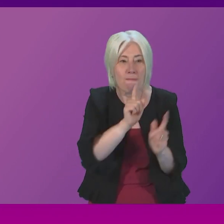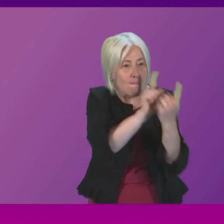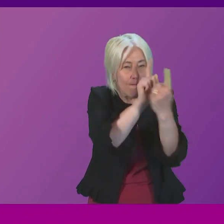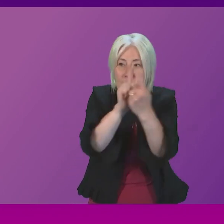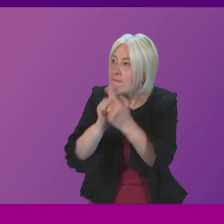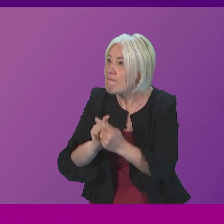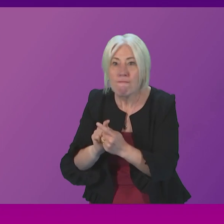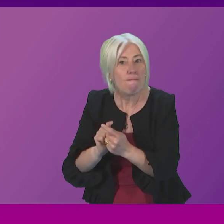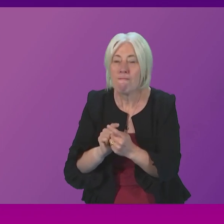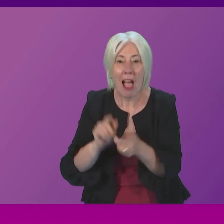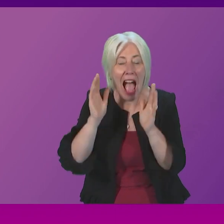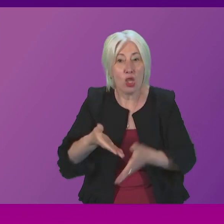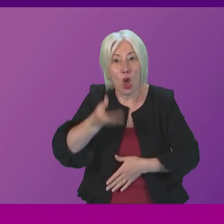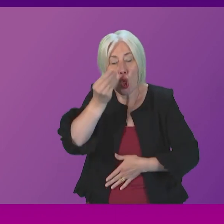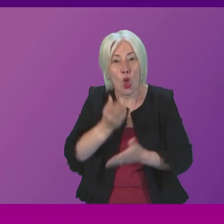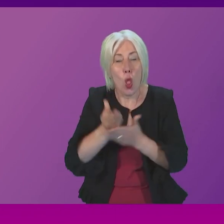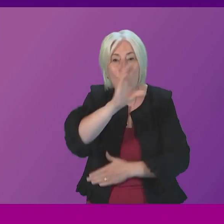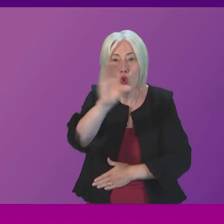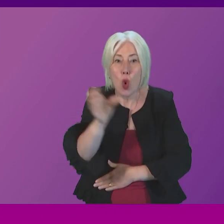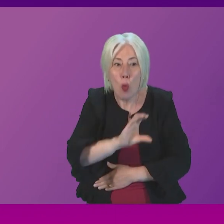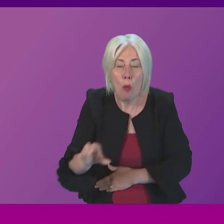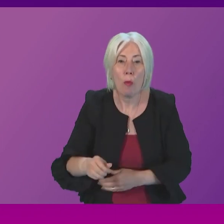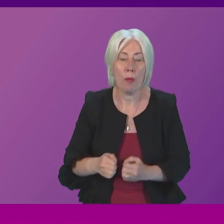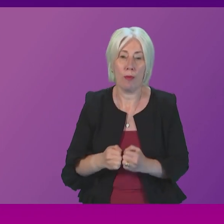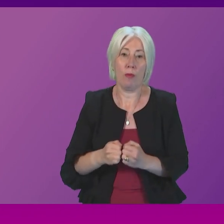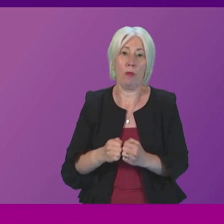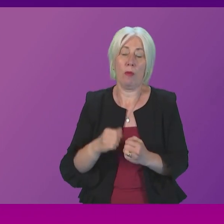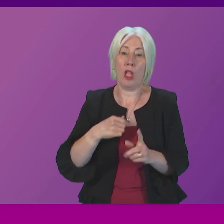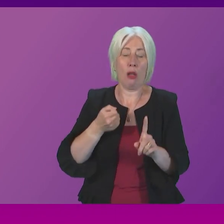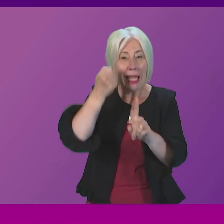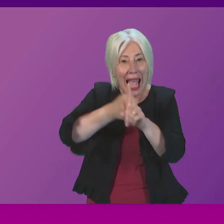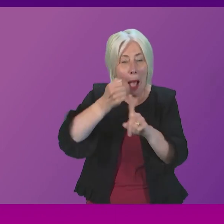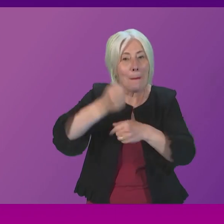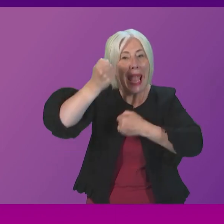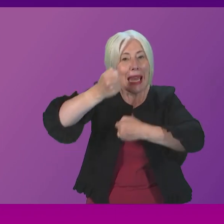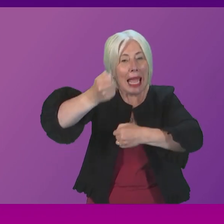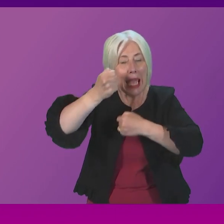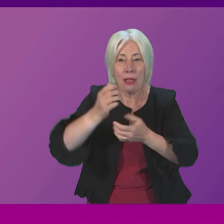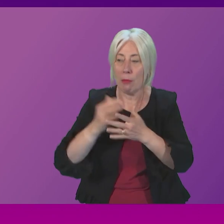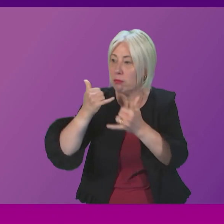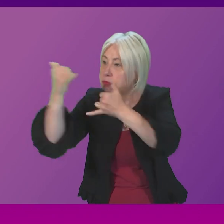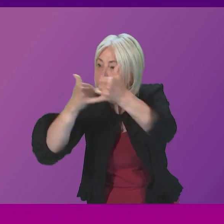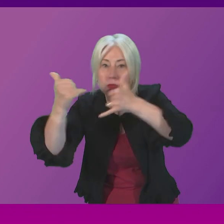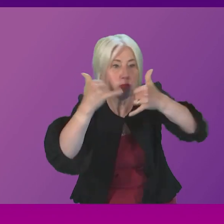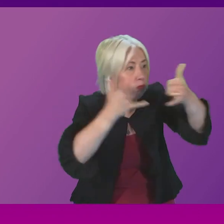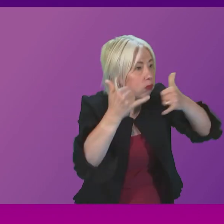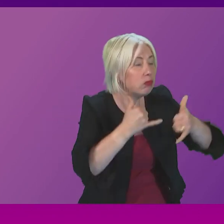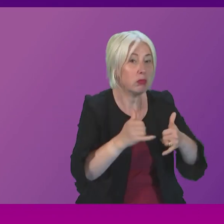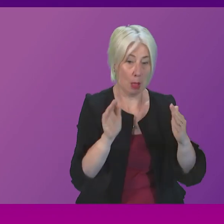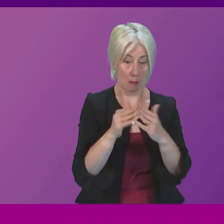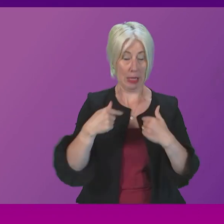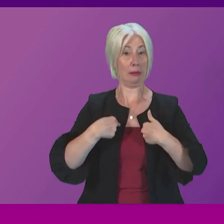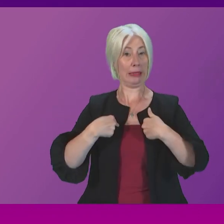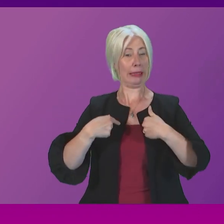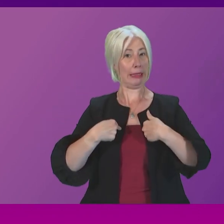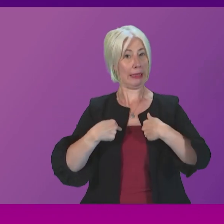with Zoom. I was able to do a lot of the campaigning over the telephone, and it suited me. And